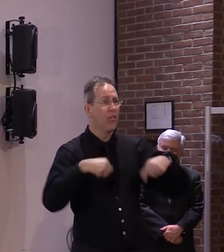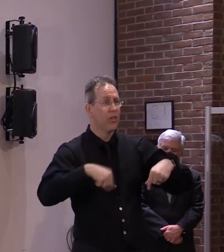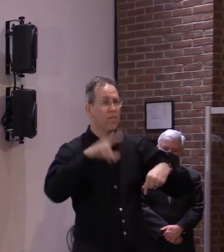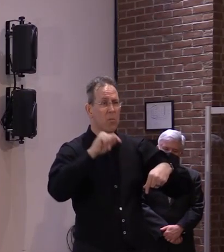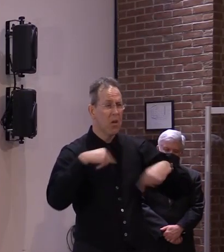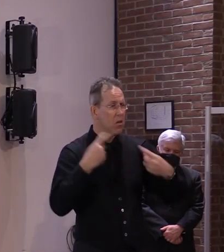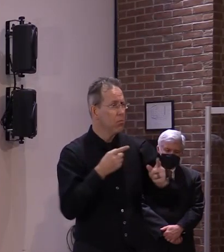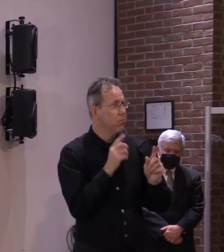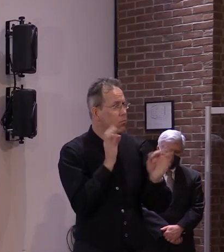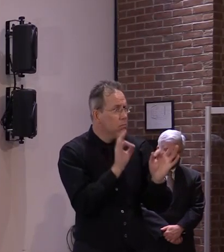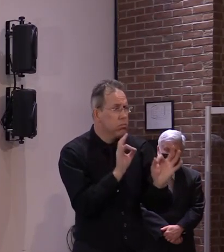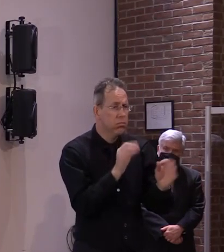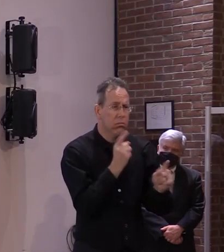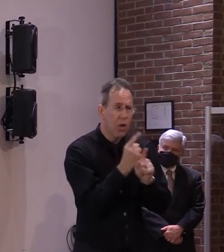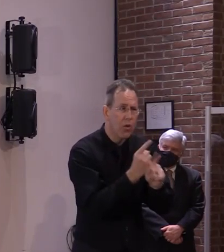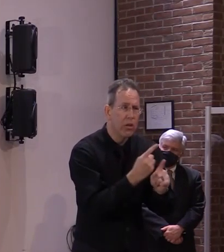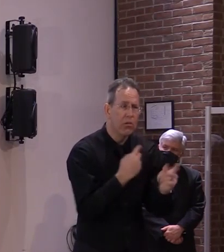attempt